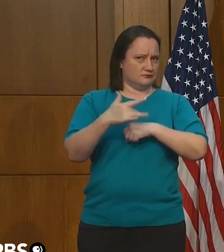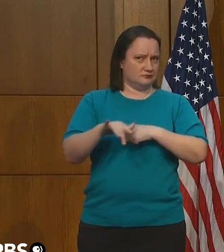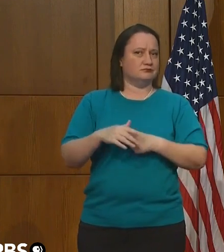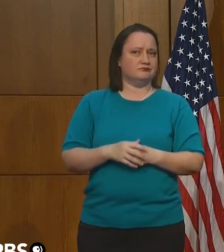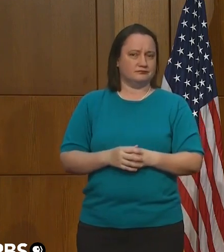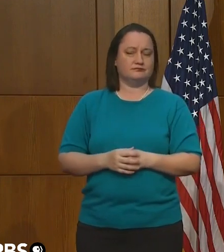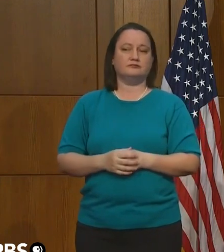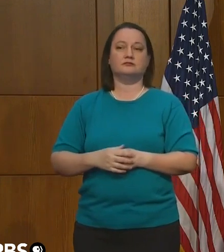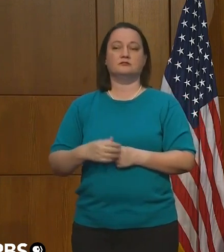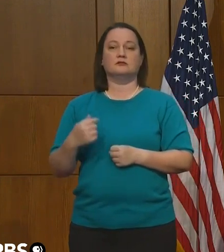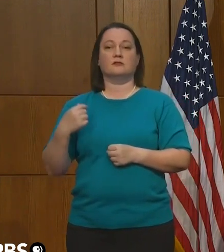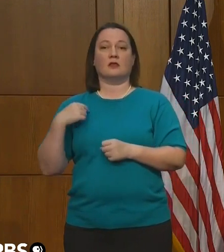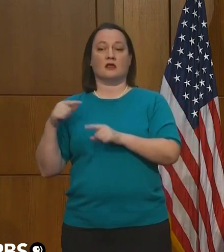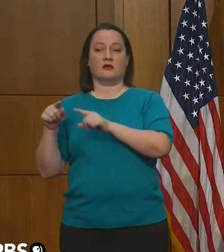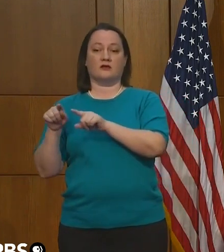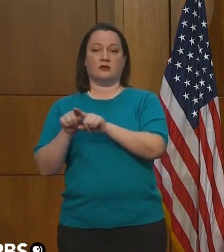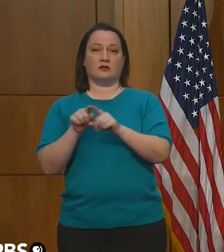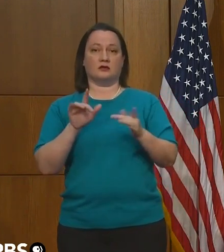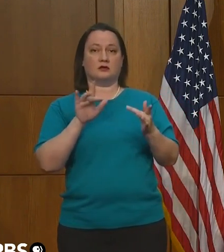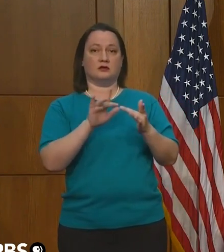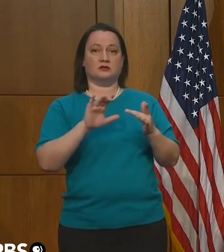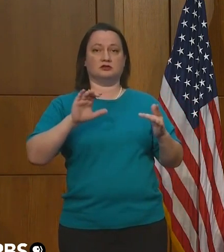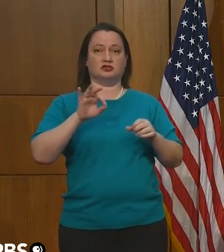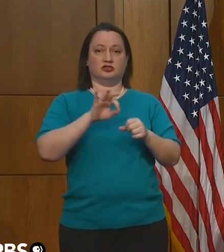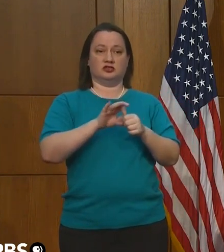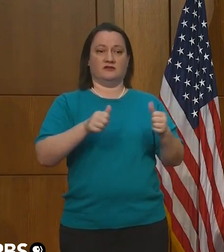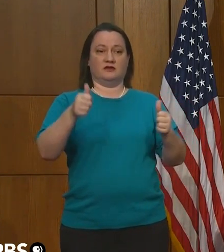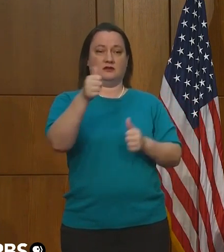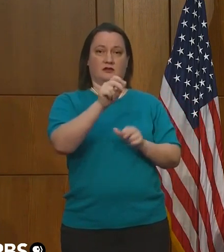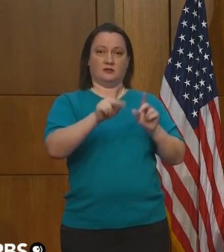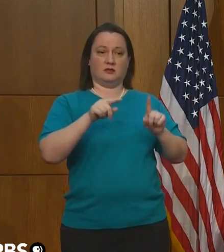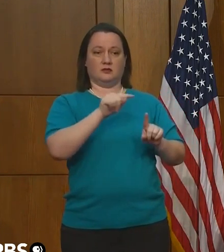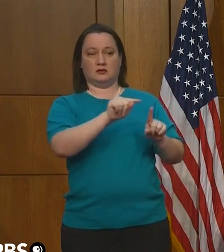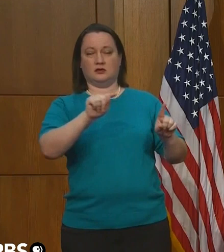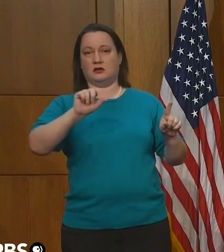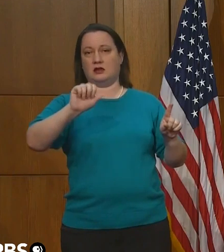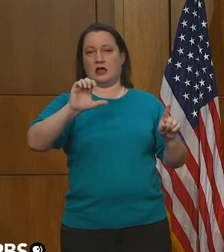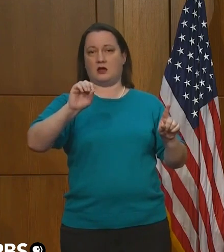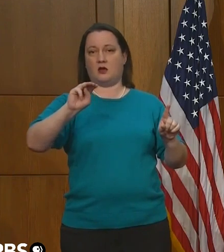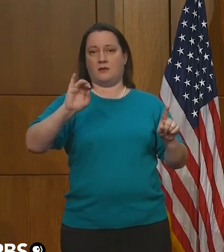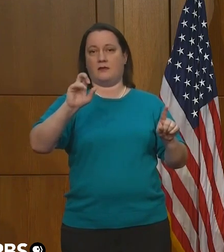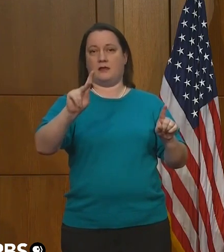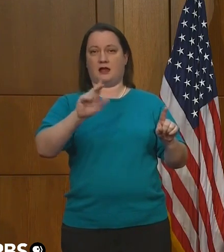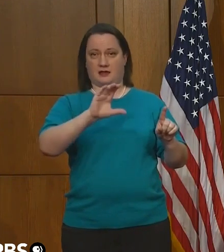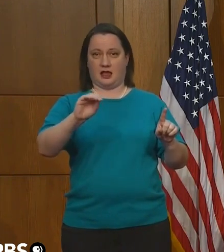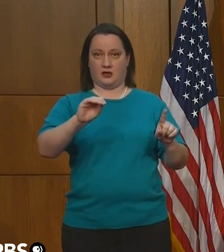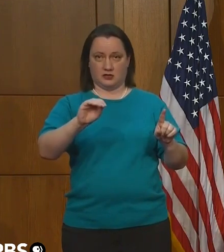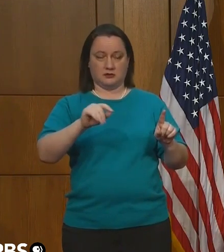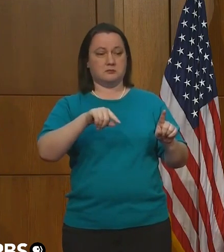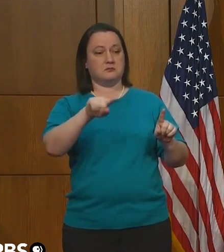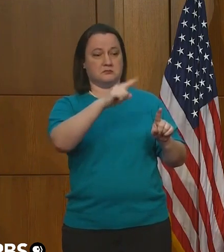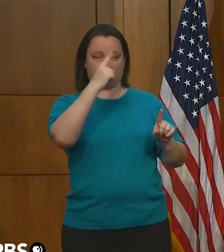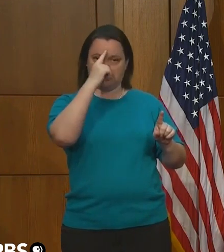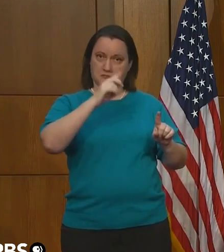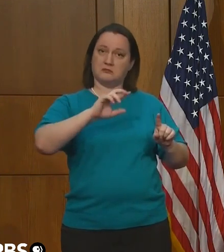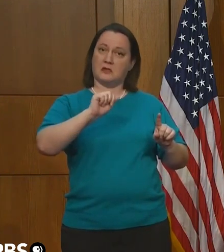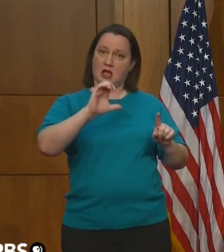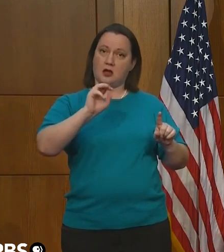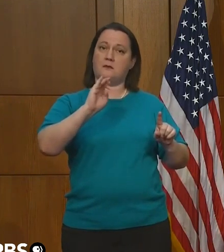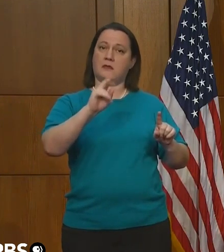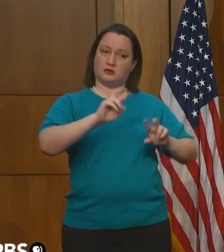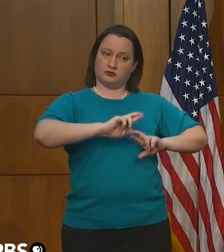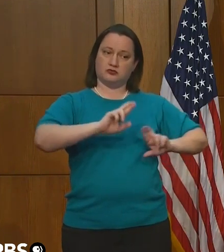been in communication with the chief elected officials in Accomack County, telling me they believe Accomack is also